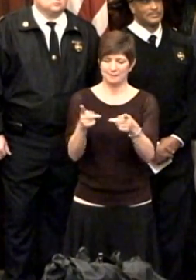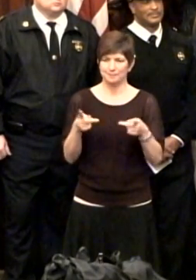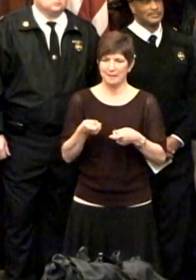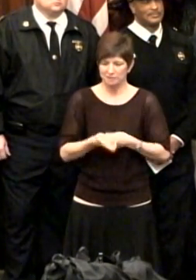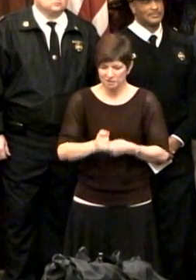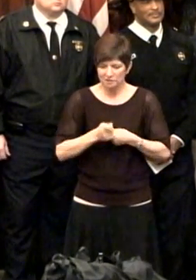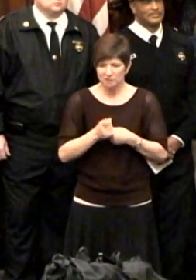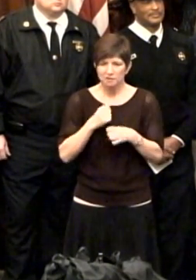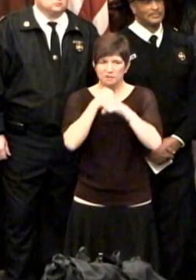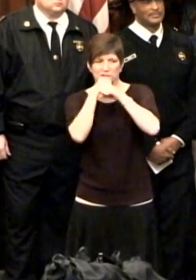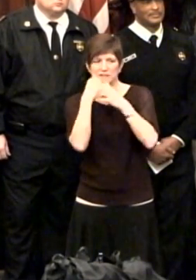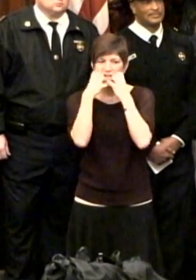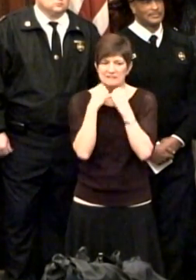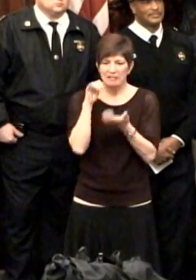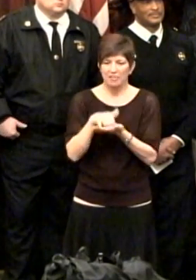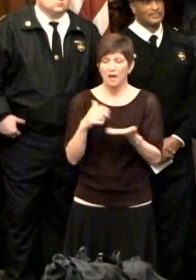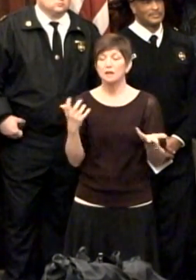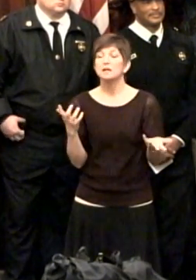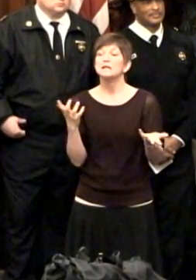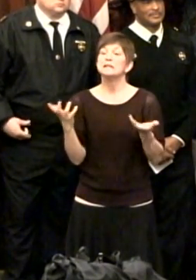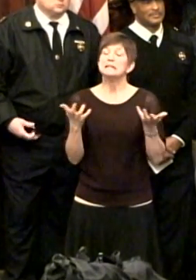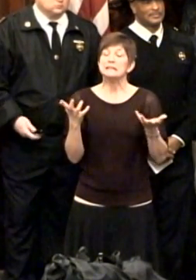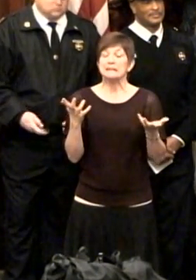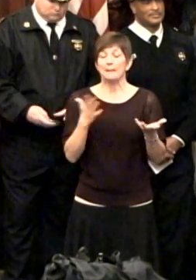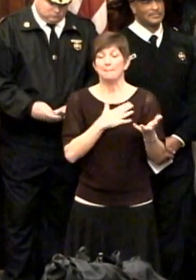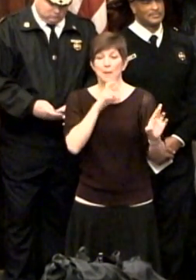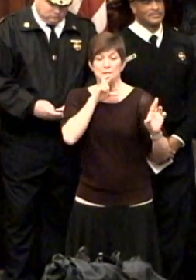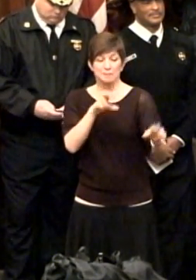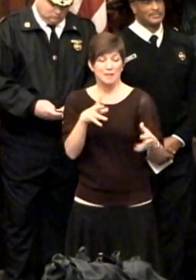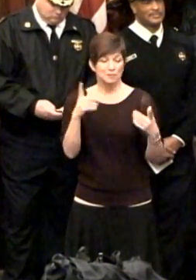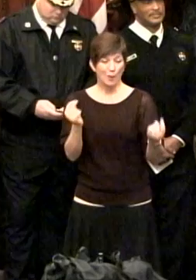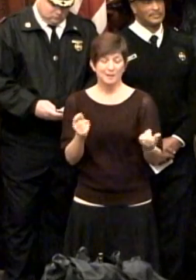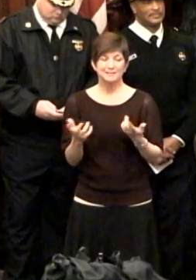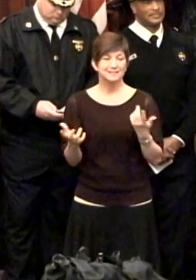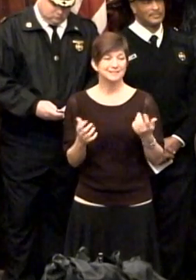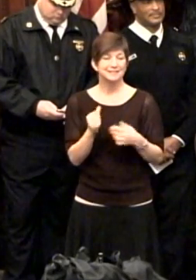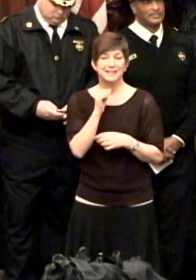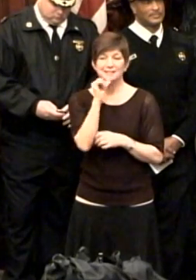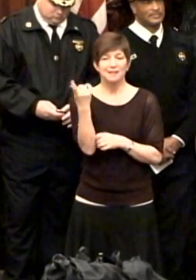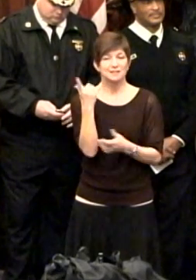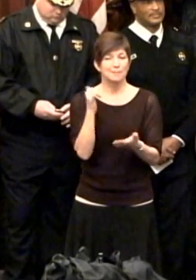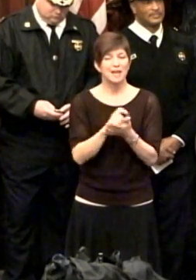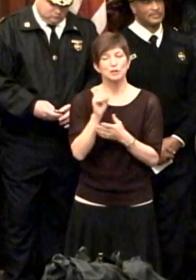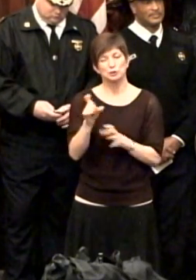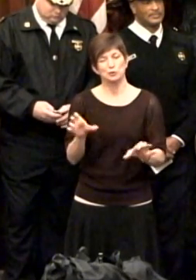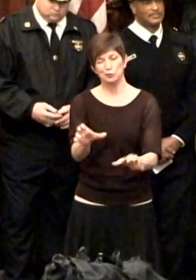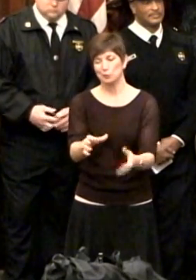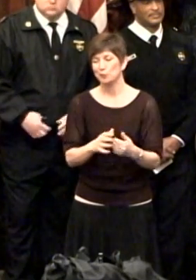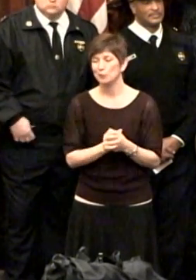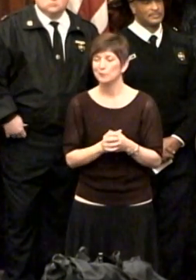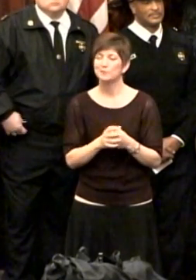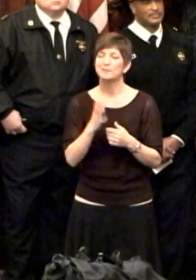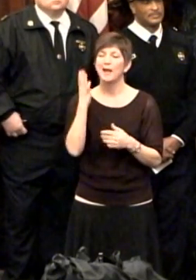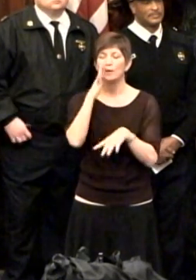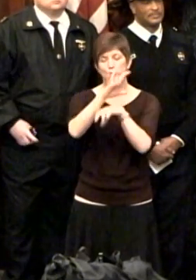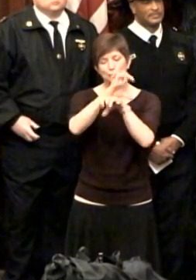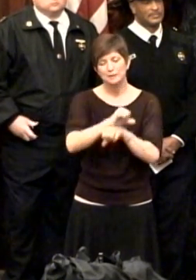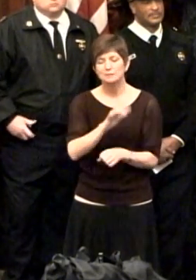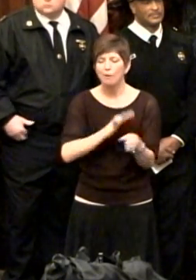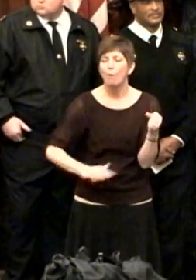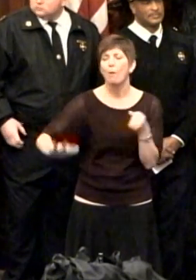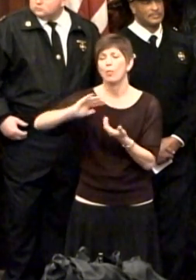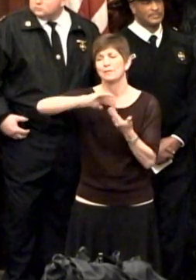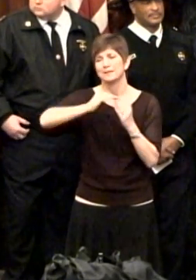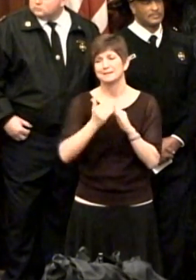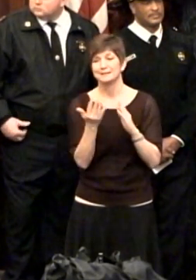again, my response on that one is generally it's not actually something that you should do. There are traditions all over the city.